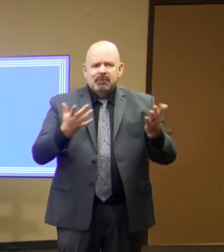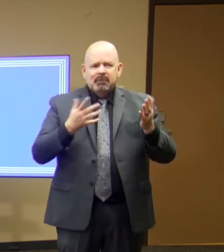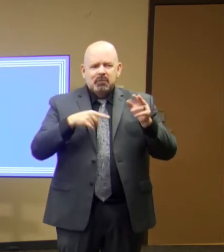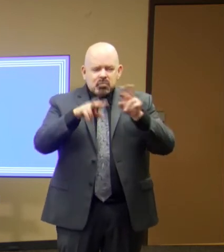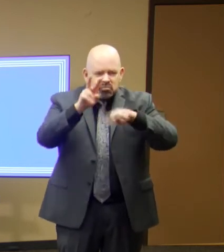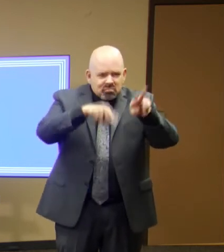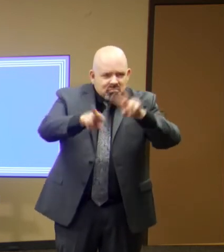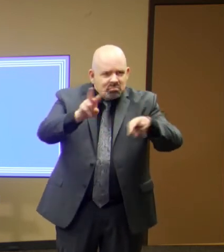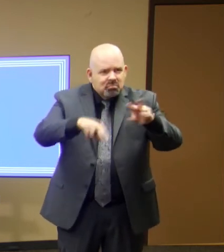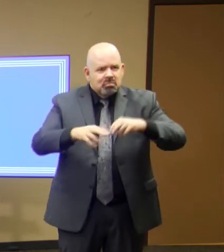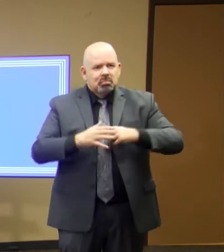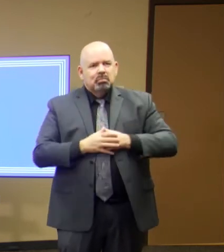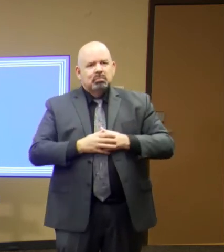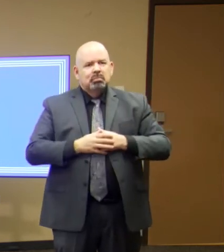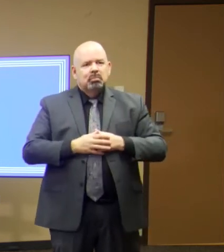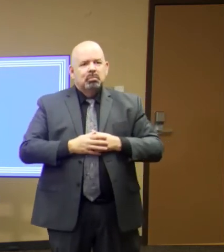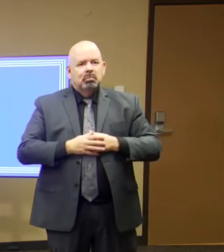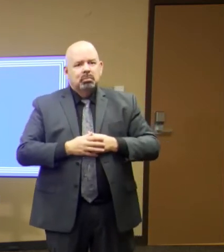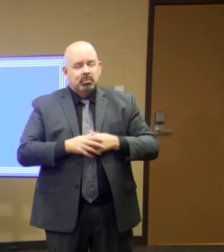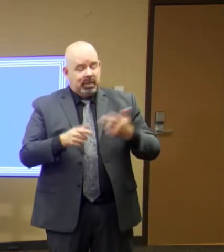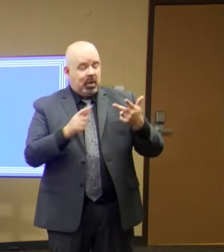they can't evict you until next year.